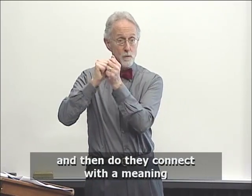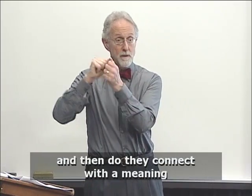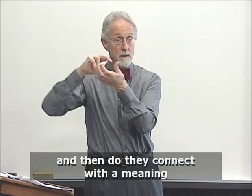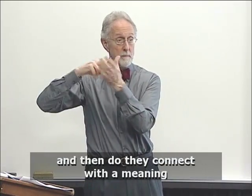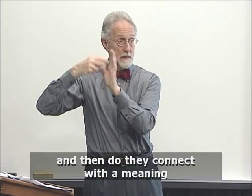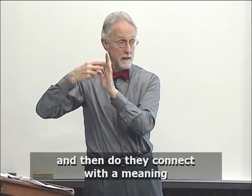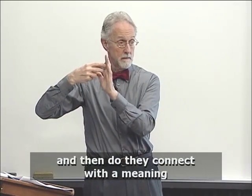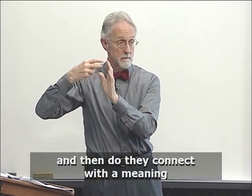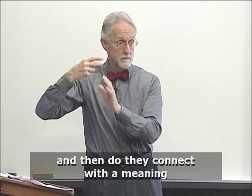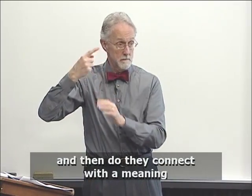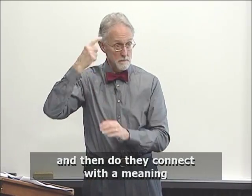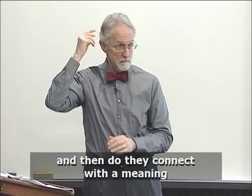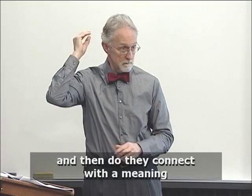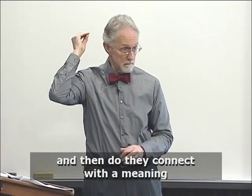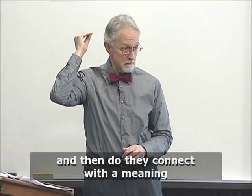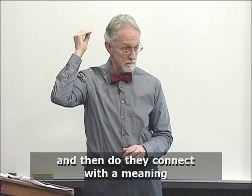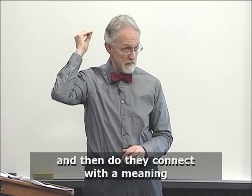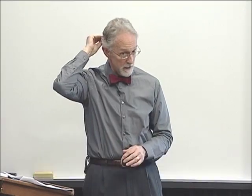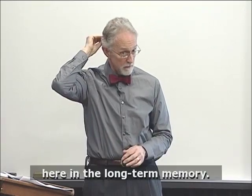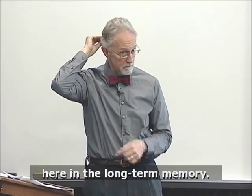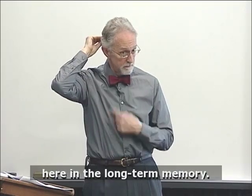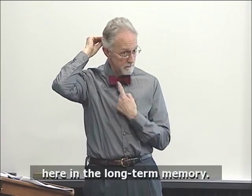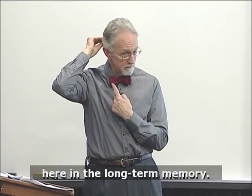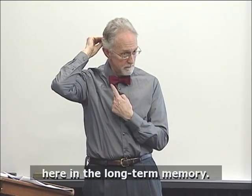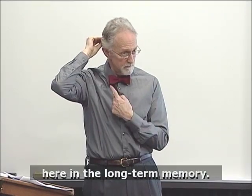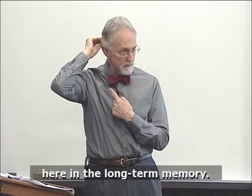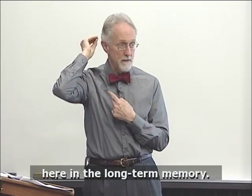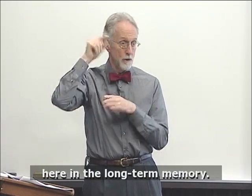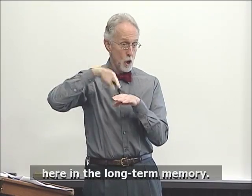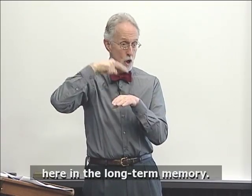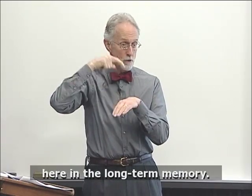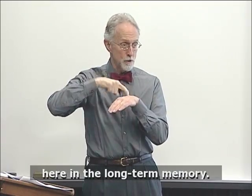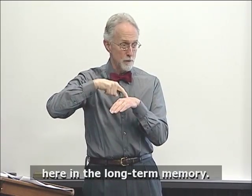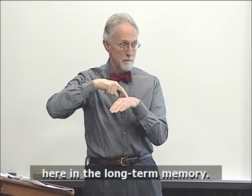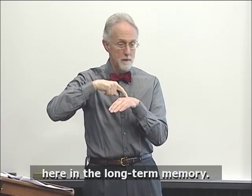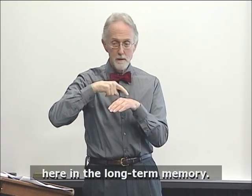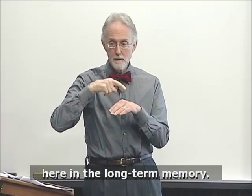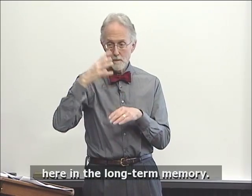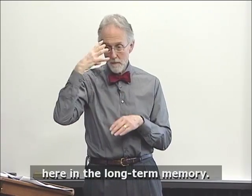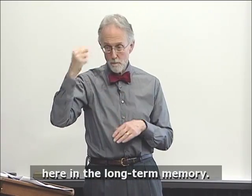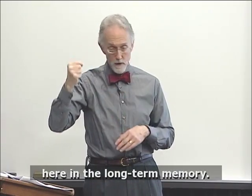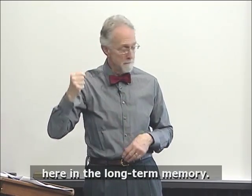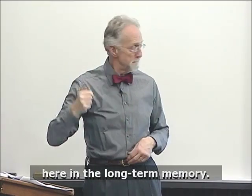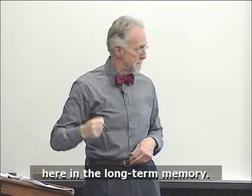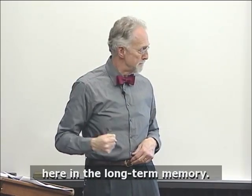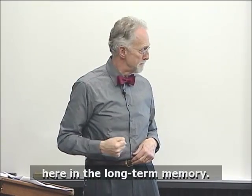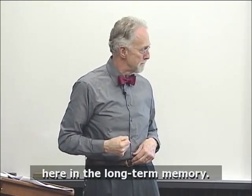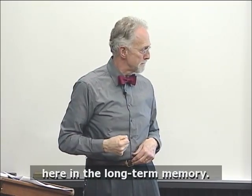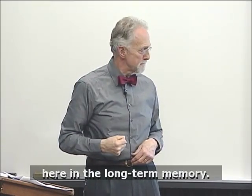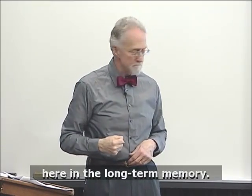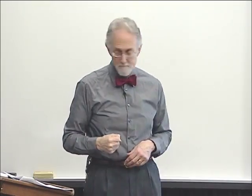with a meaning here in the long-term memory.